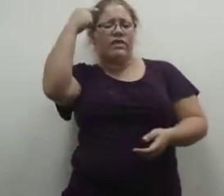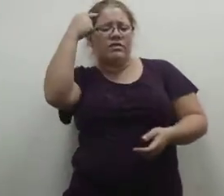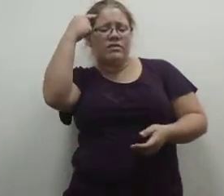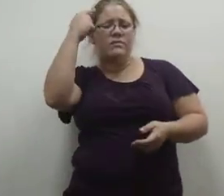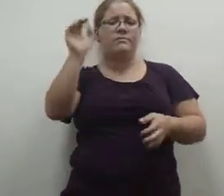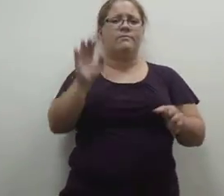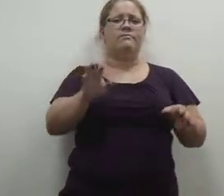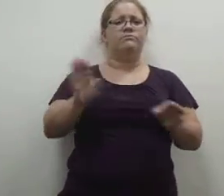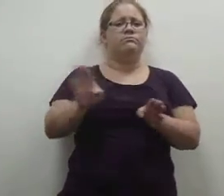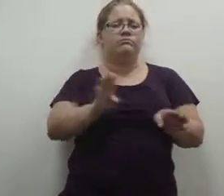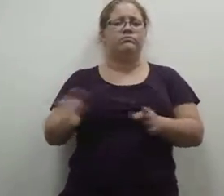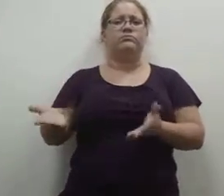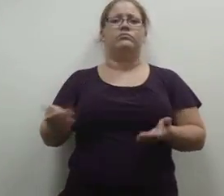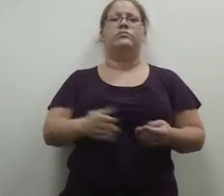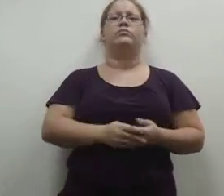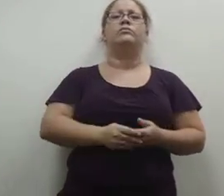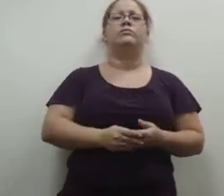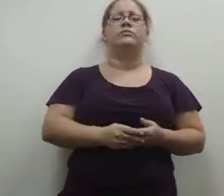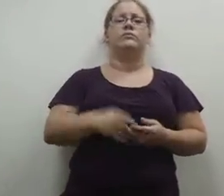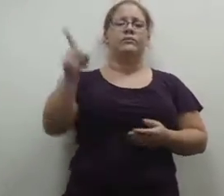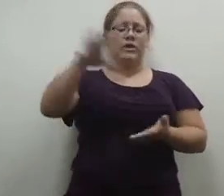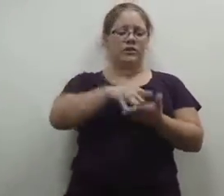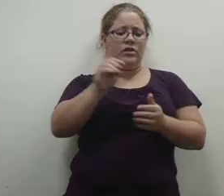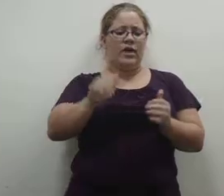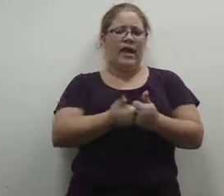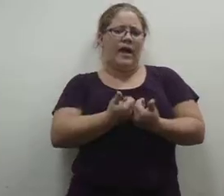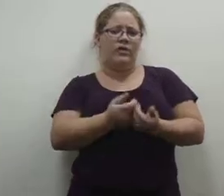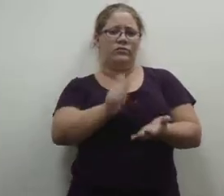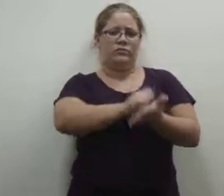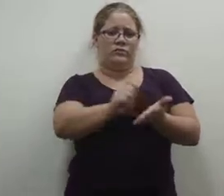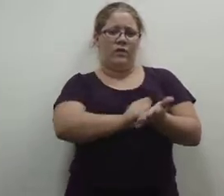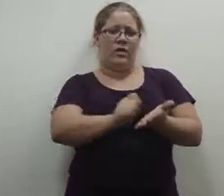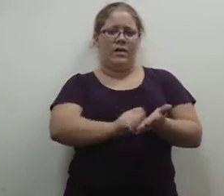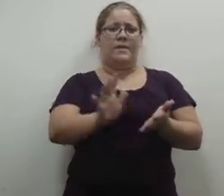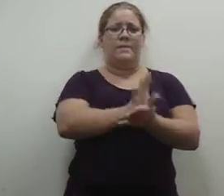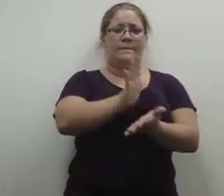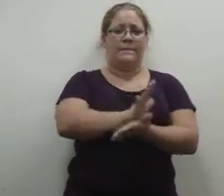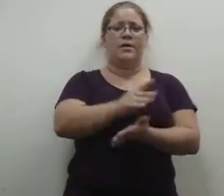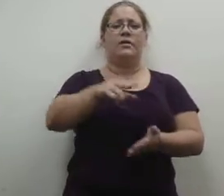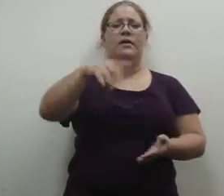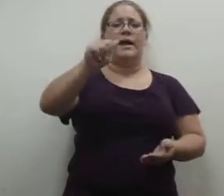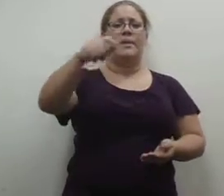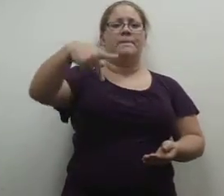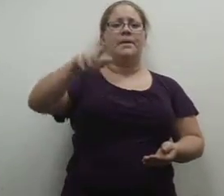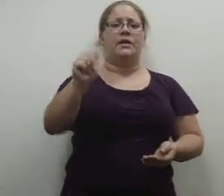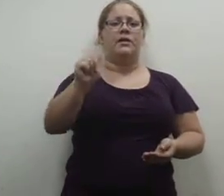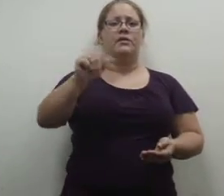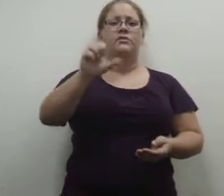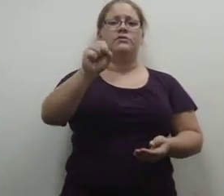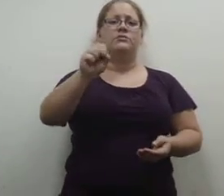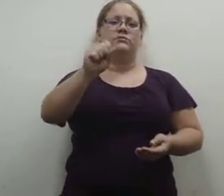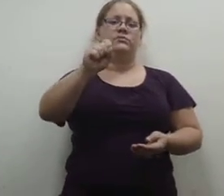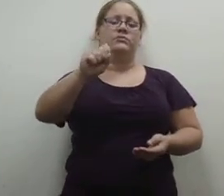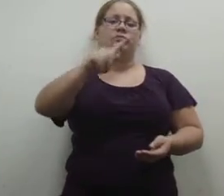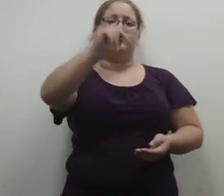They learned about writing the psychology paper, APA style, and how to put the paper together, write